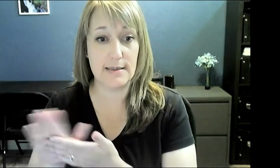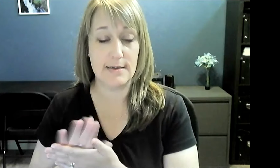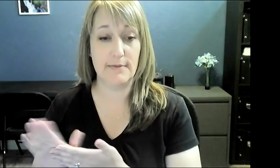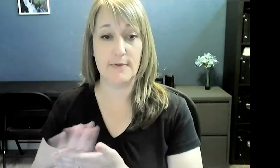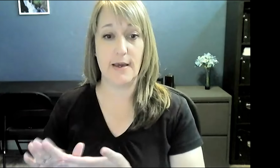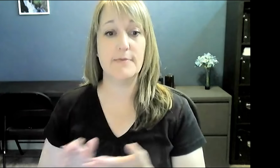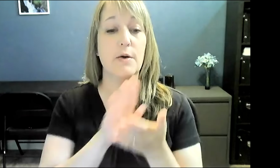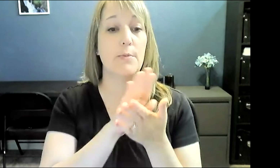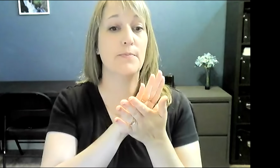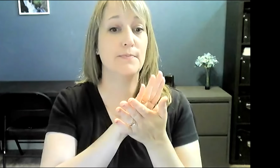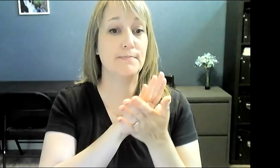stuff. Okay, so